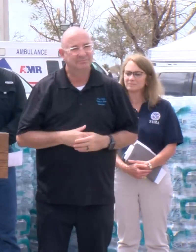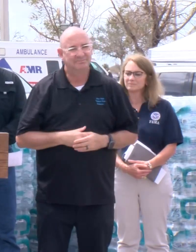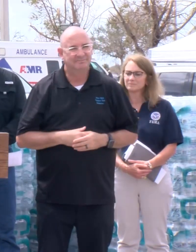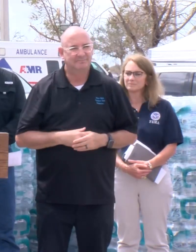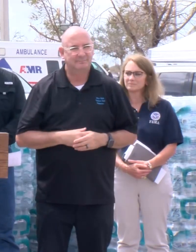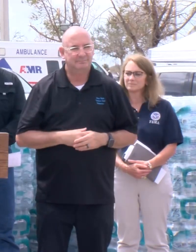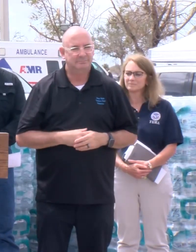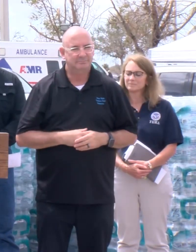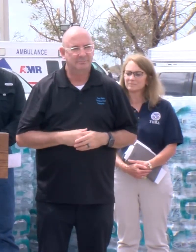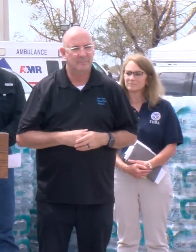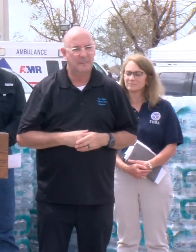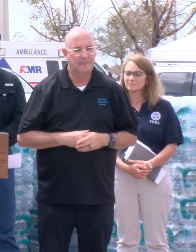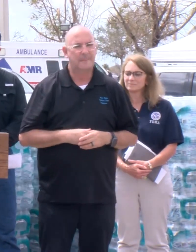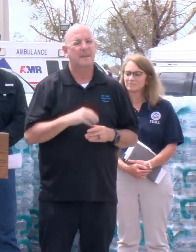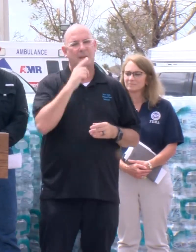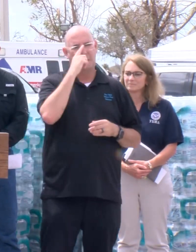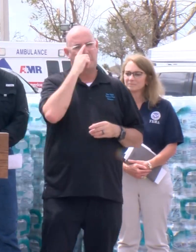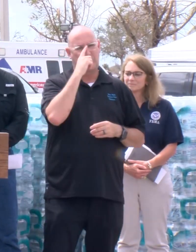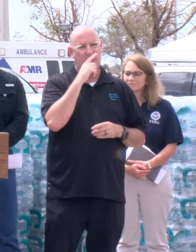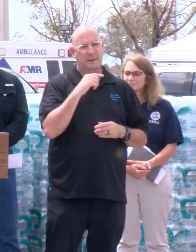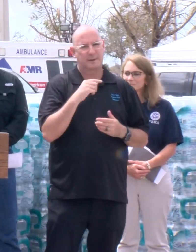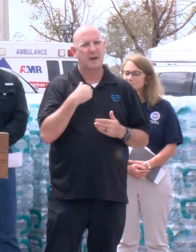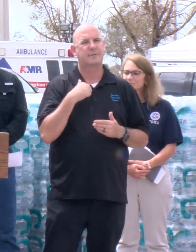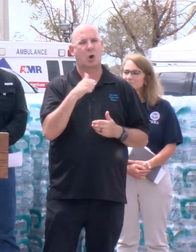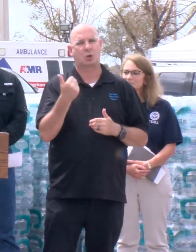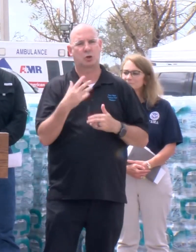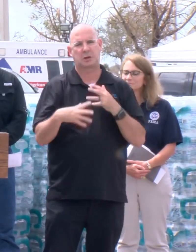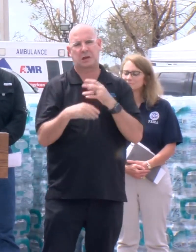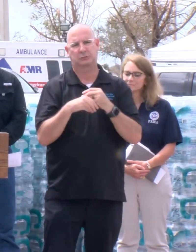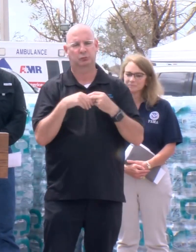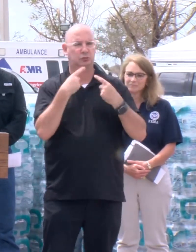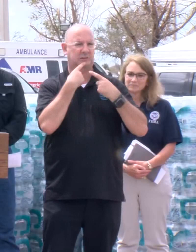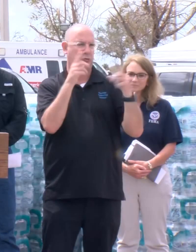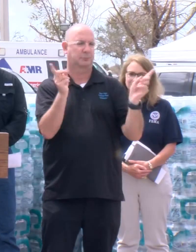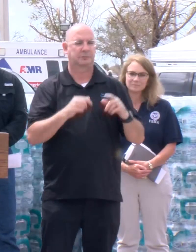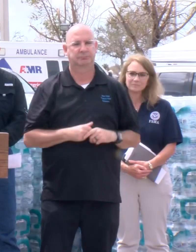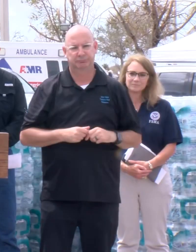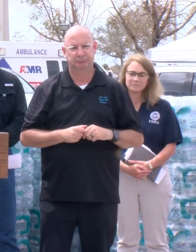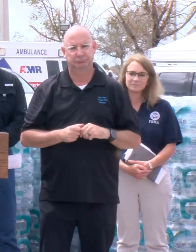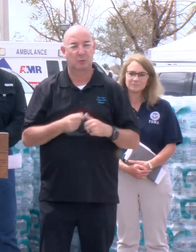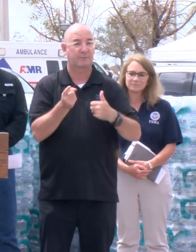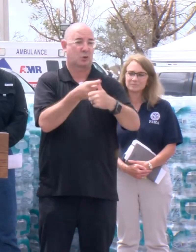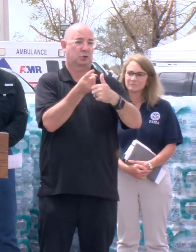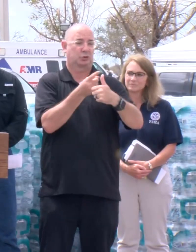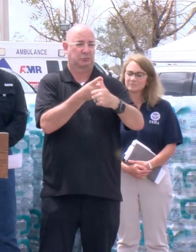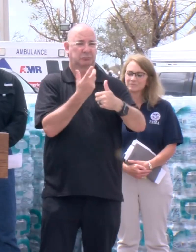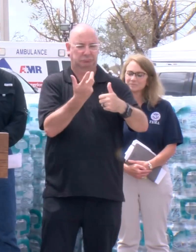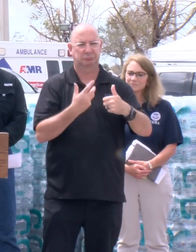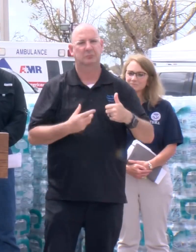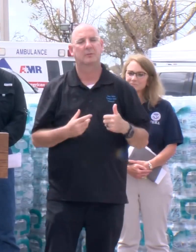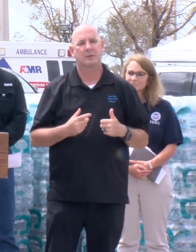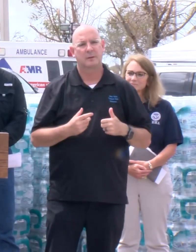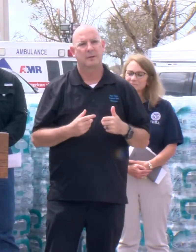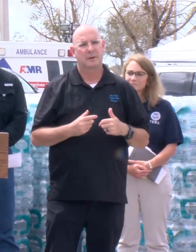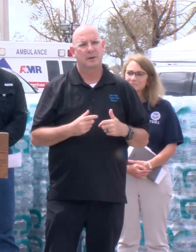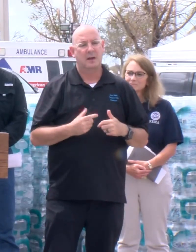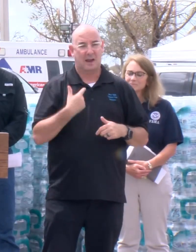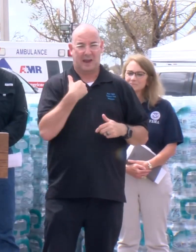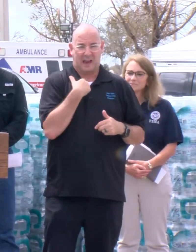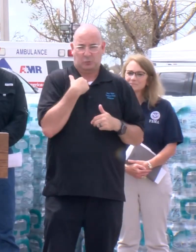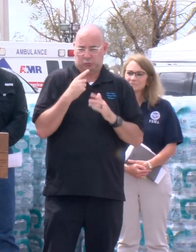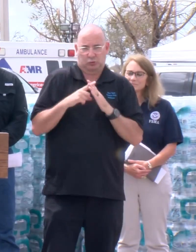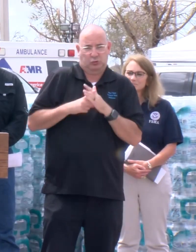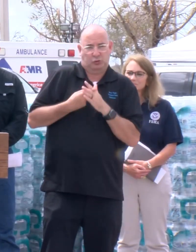So I got a couple of announcements on top of that. Number one, I activated, as I mentioned, the Florida Small